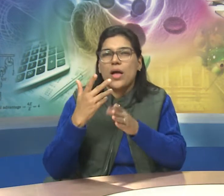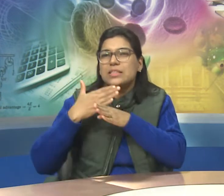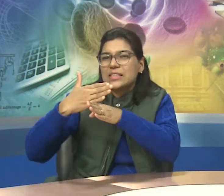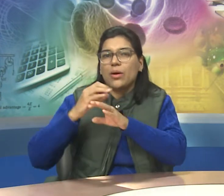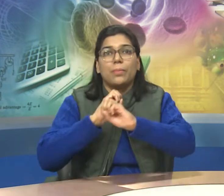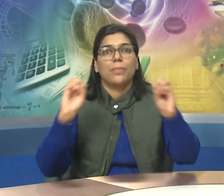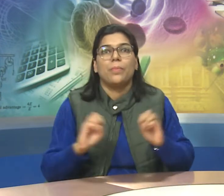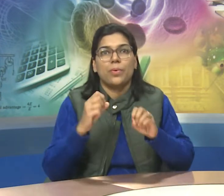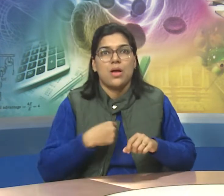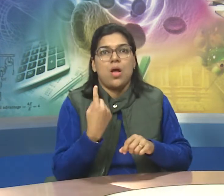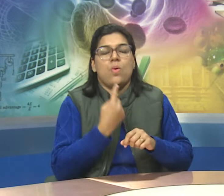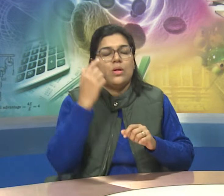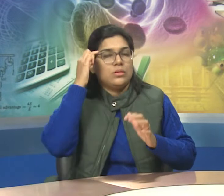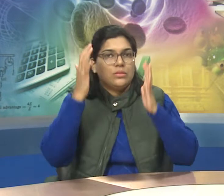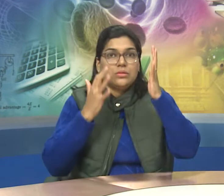isolate themselves